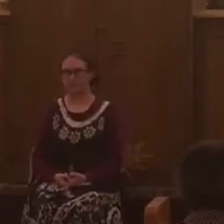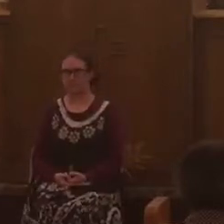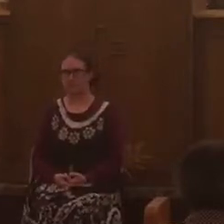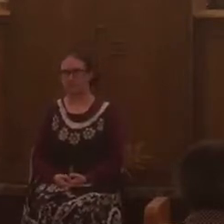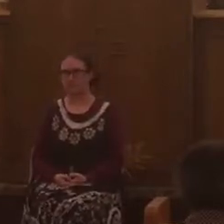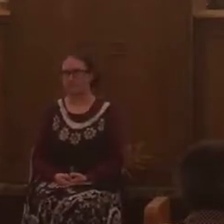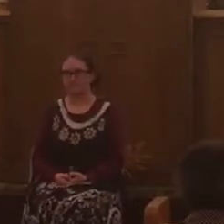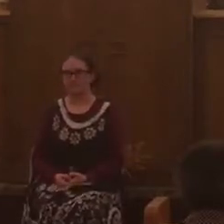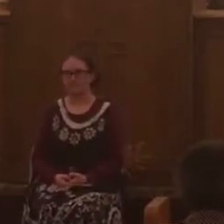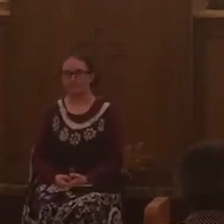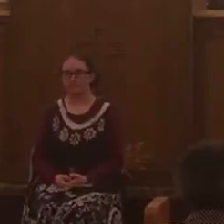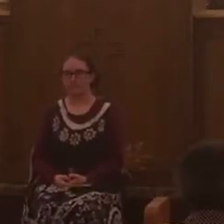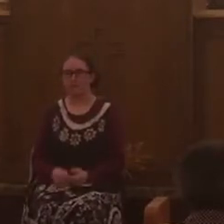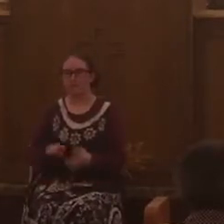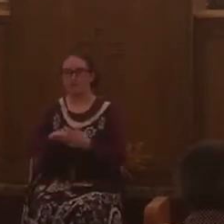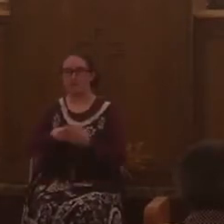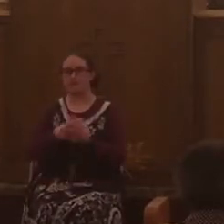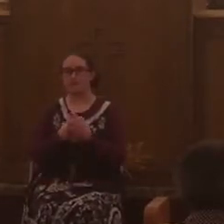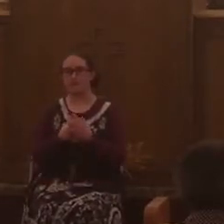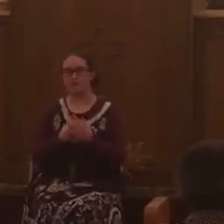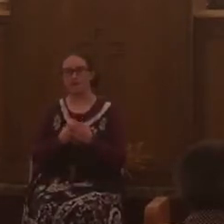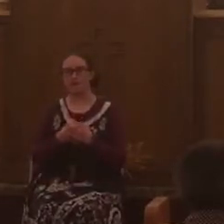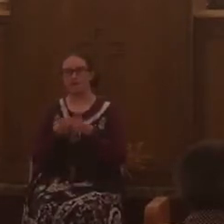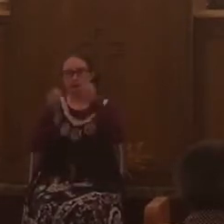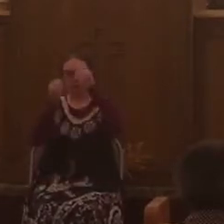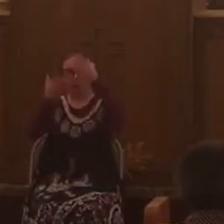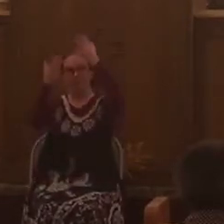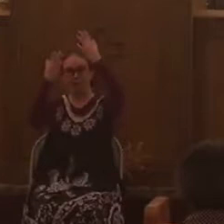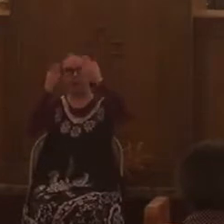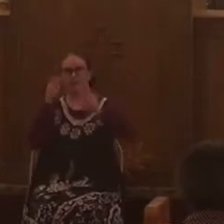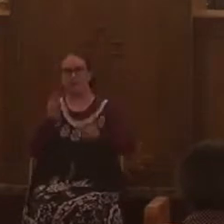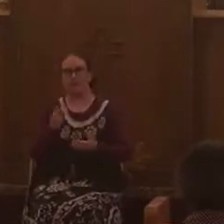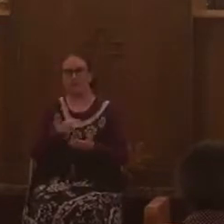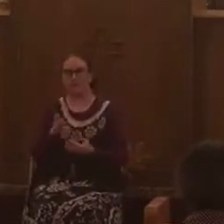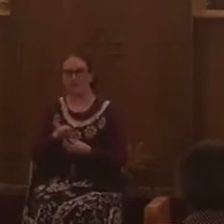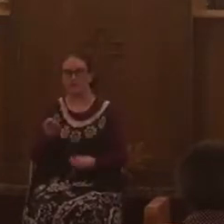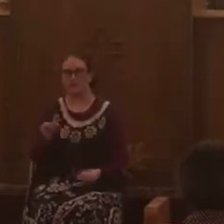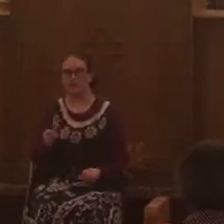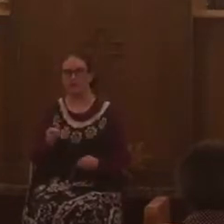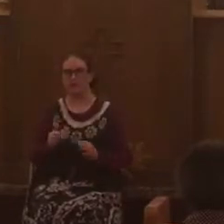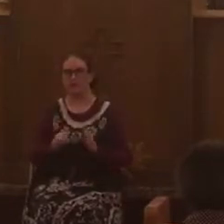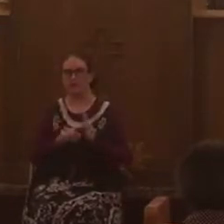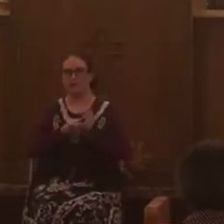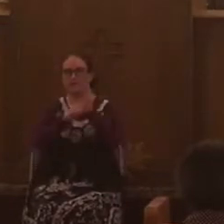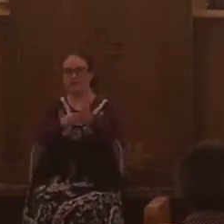would come on, hear me. We're the church of the living God.